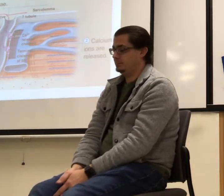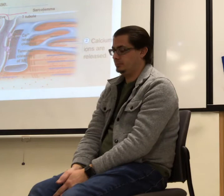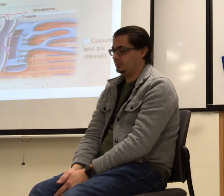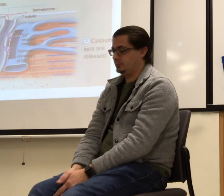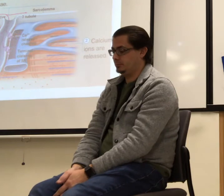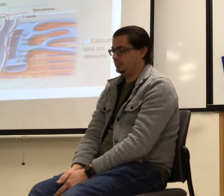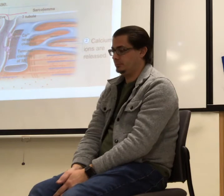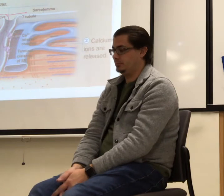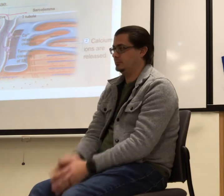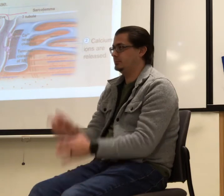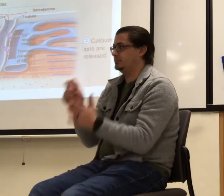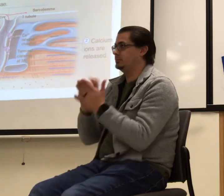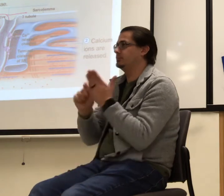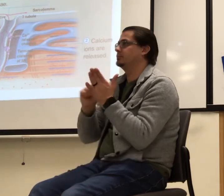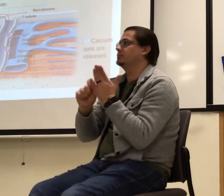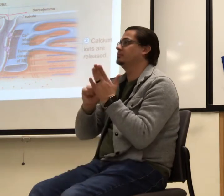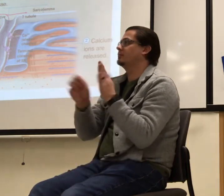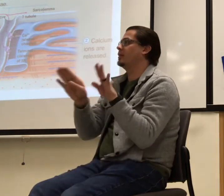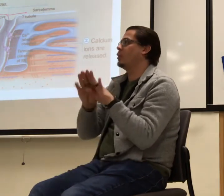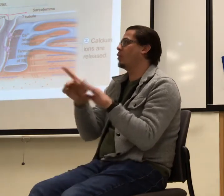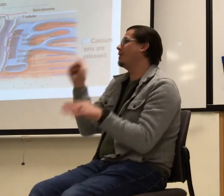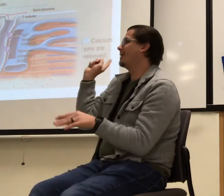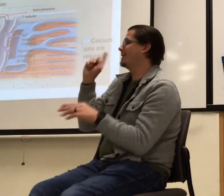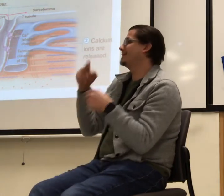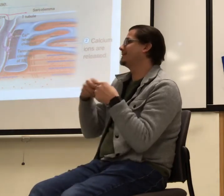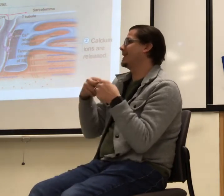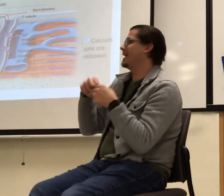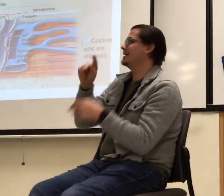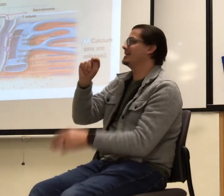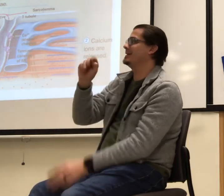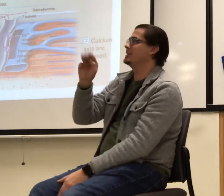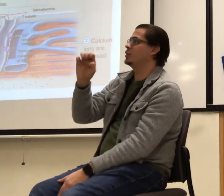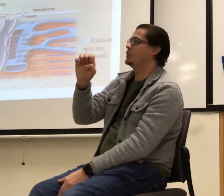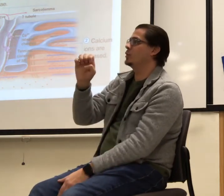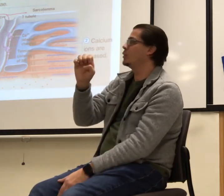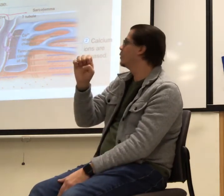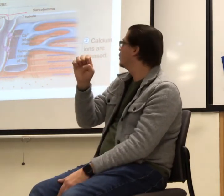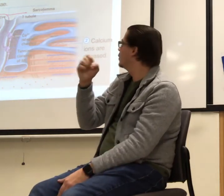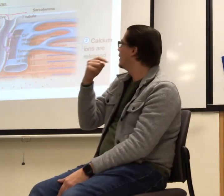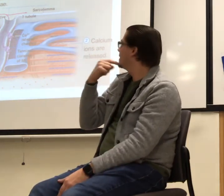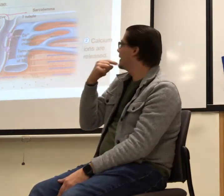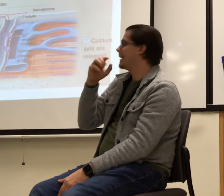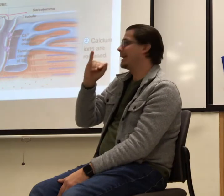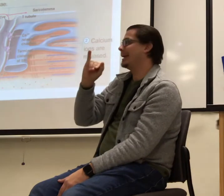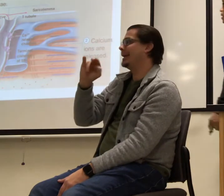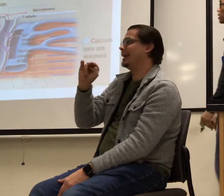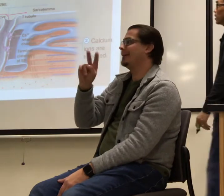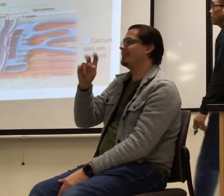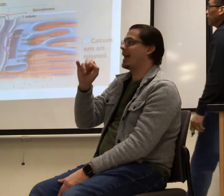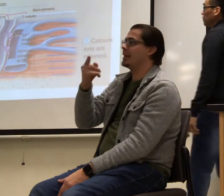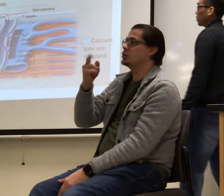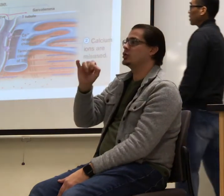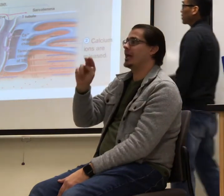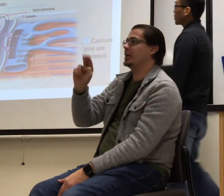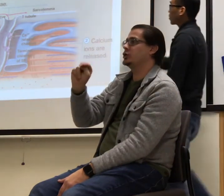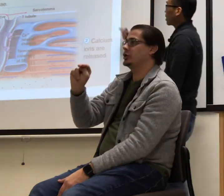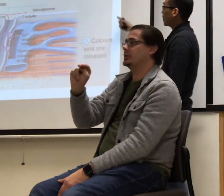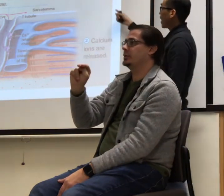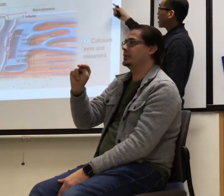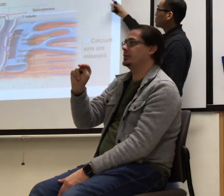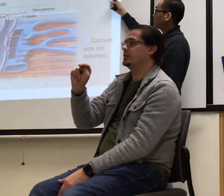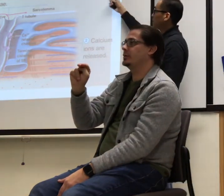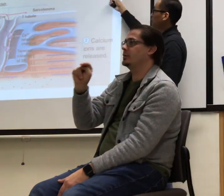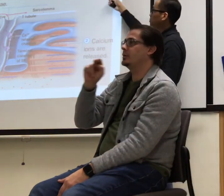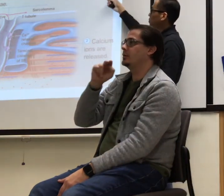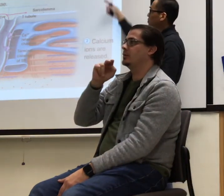So what I wrote on the board is basically on this slide here. T-tubules, infolding, I said invagination, same thing. Infolding of the